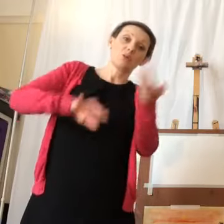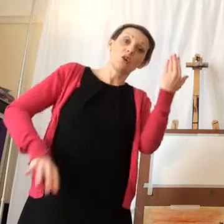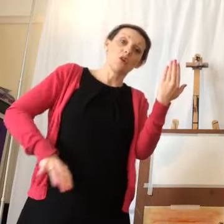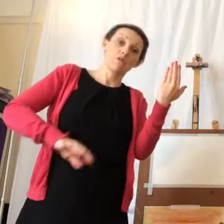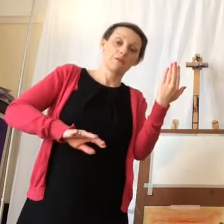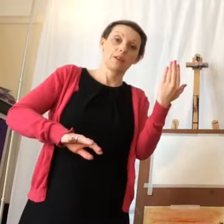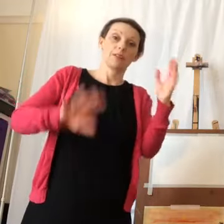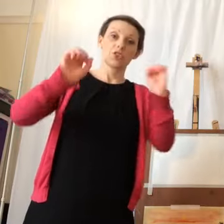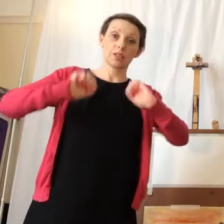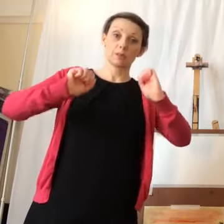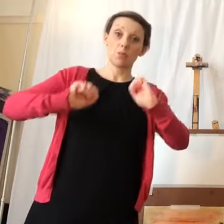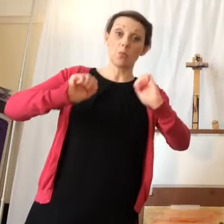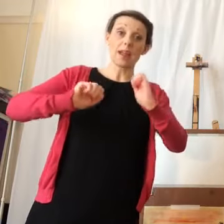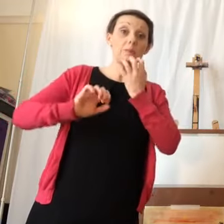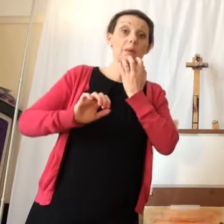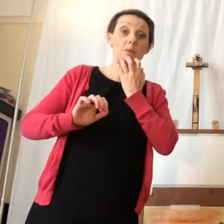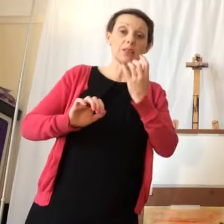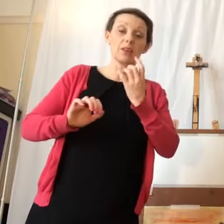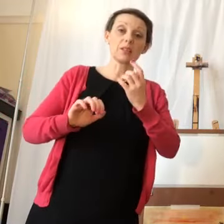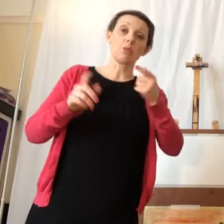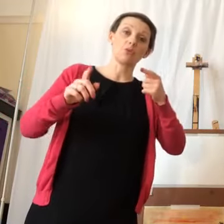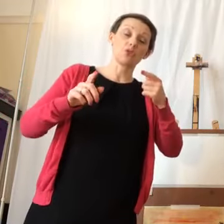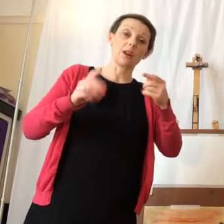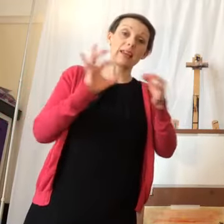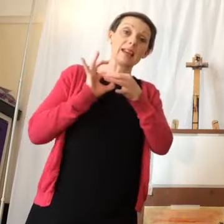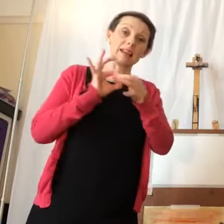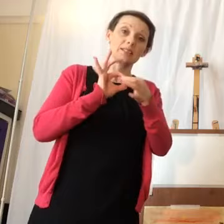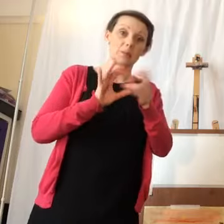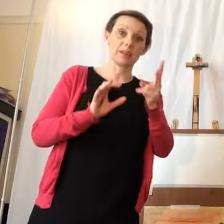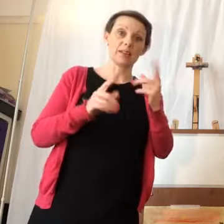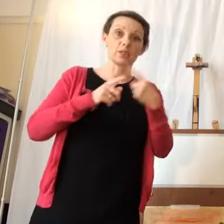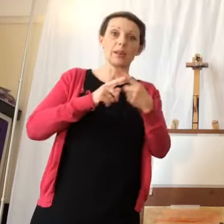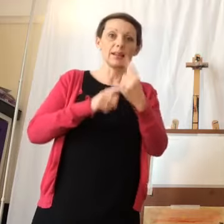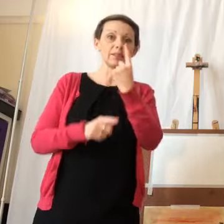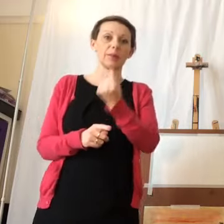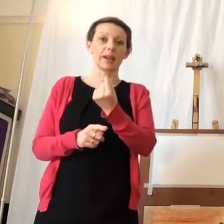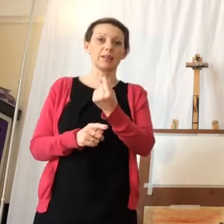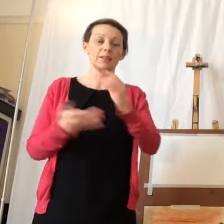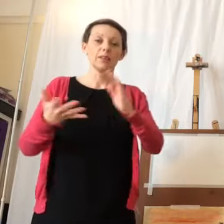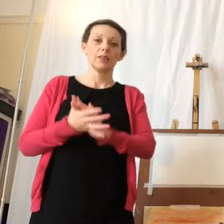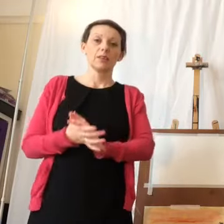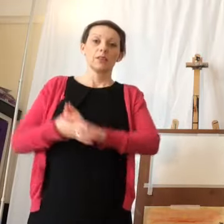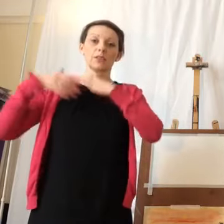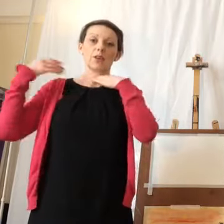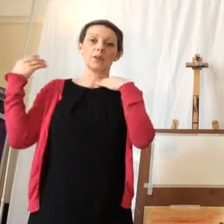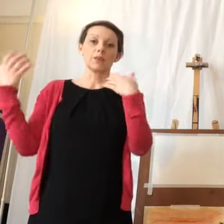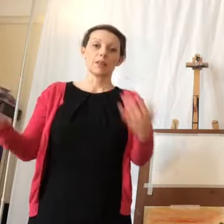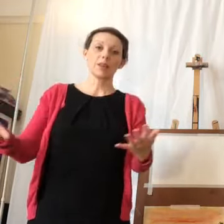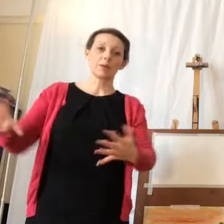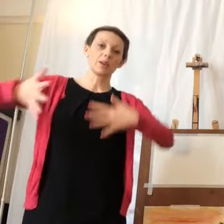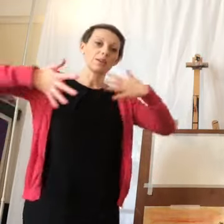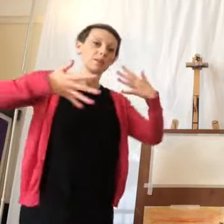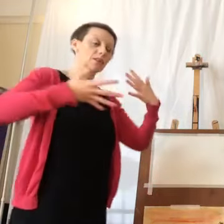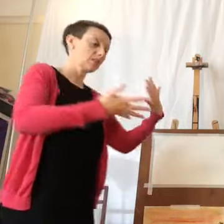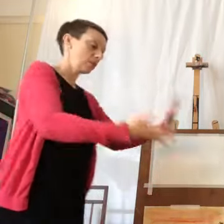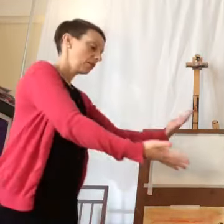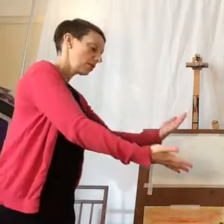this goes off, just wait and bear with us and we'll try and get linked up again as quickly as we can. So, there